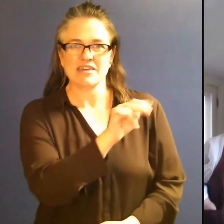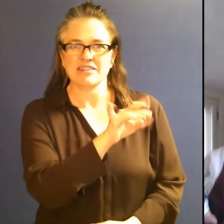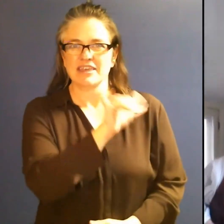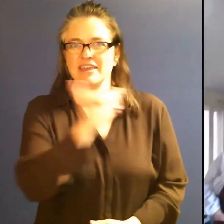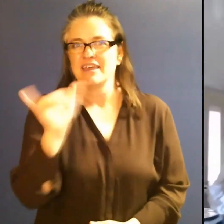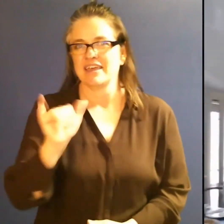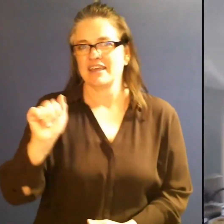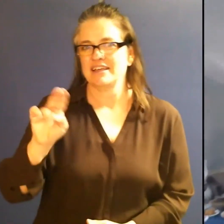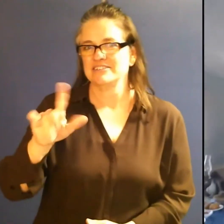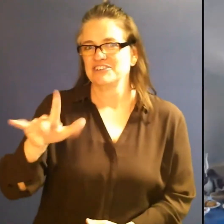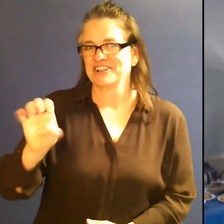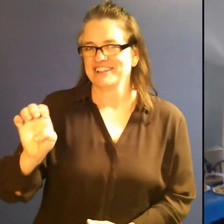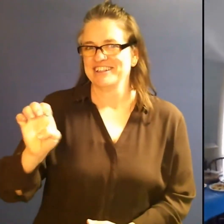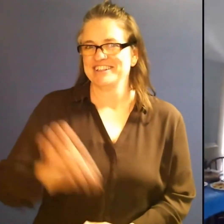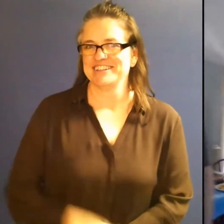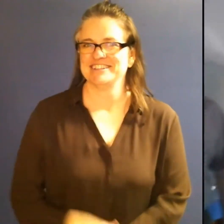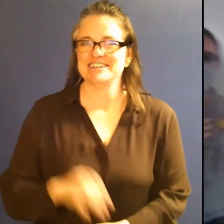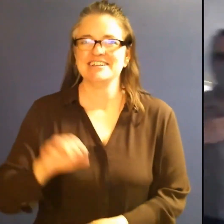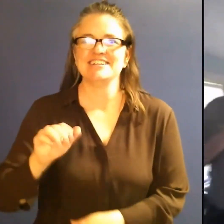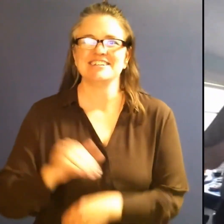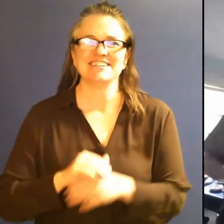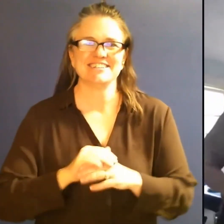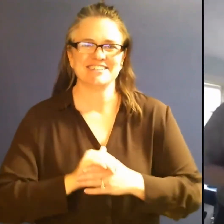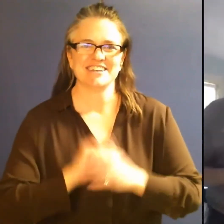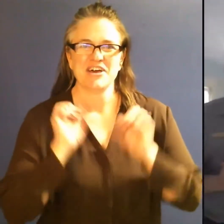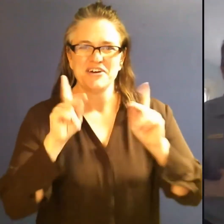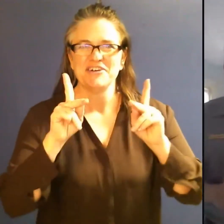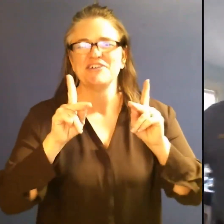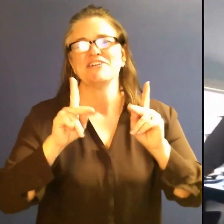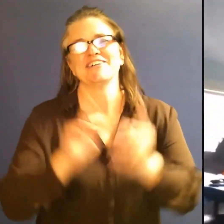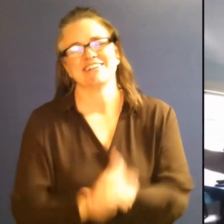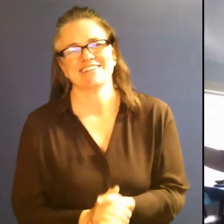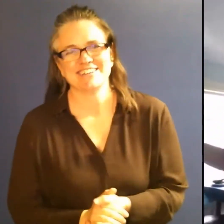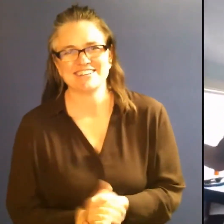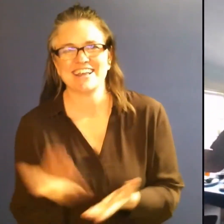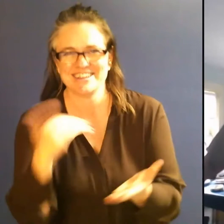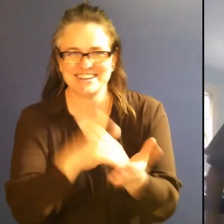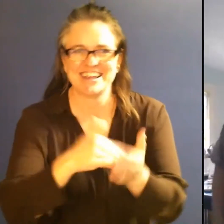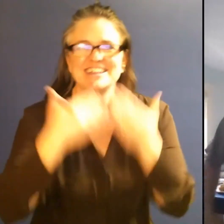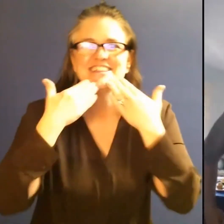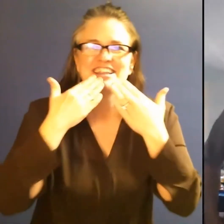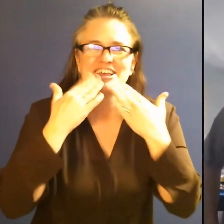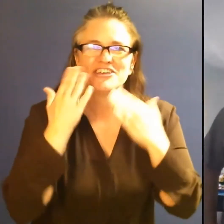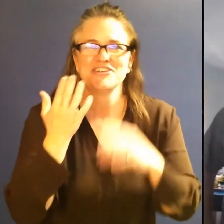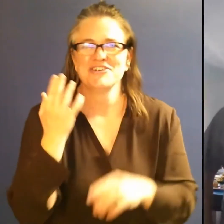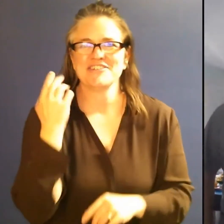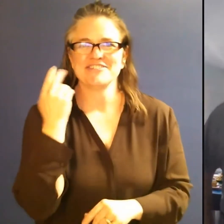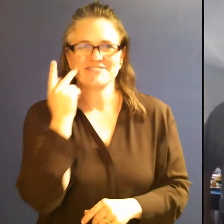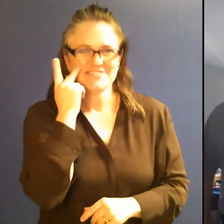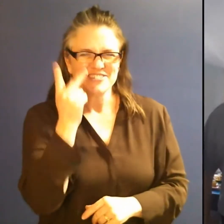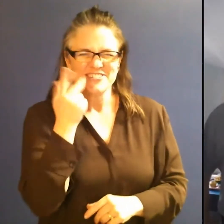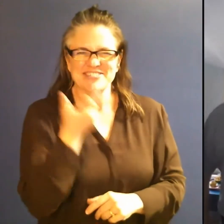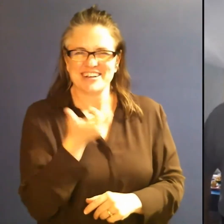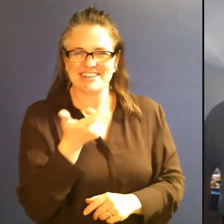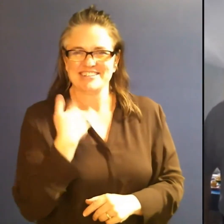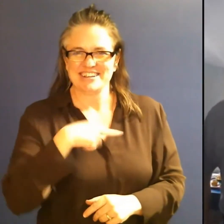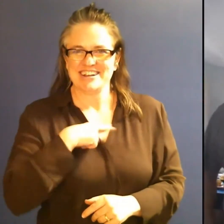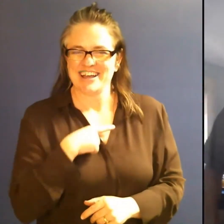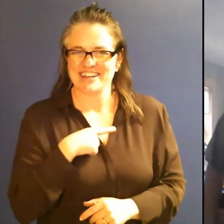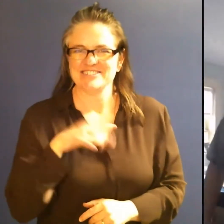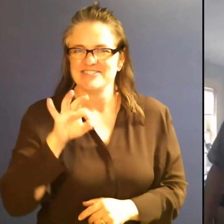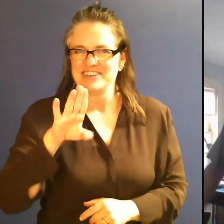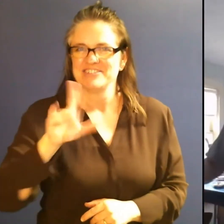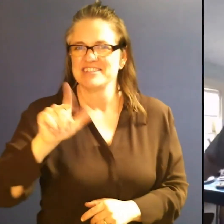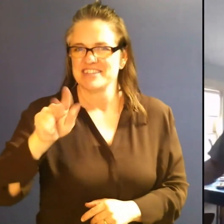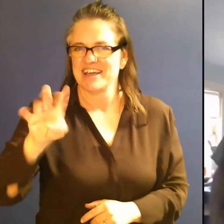Angel. Oh, all right. Well, once again, thanks for joining us on Facebook Live. Really neat.